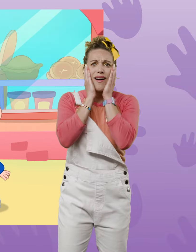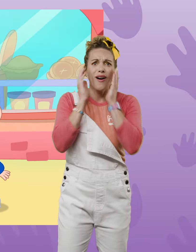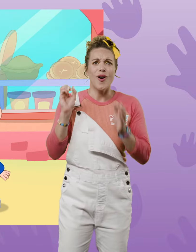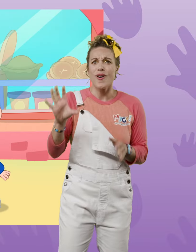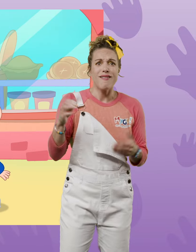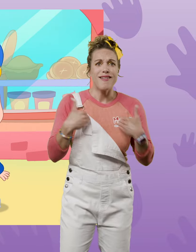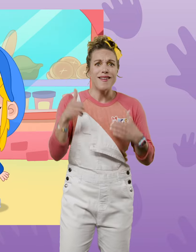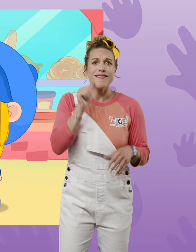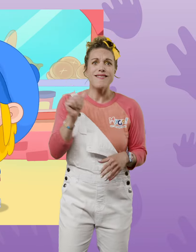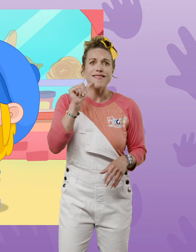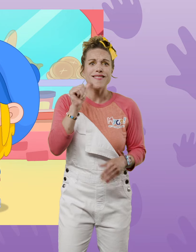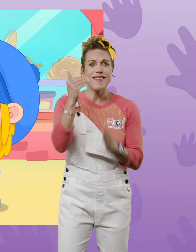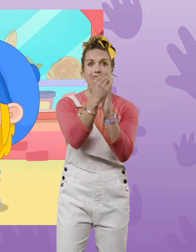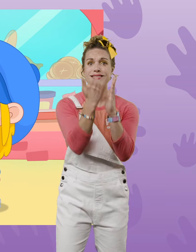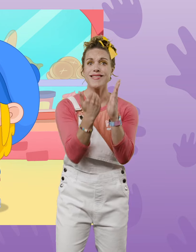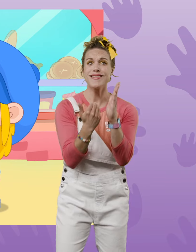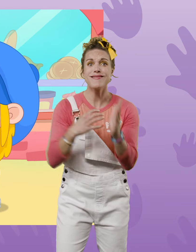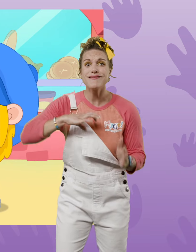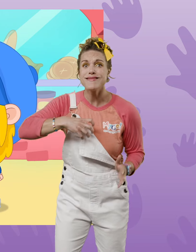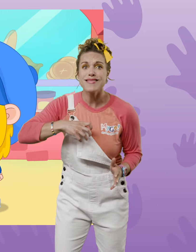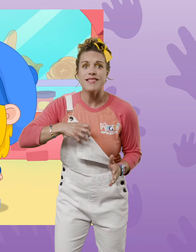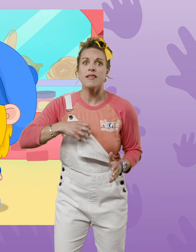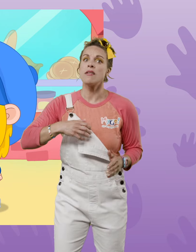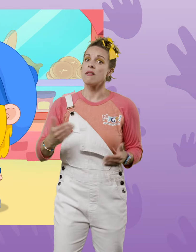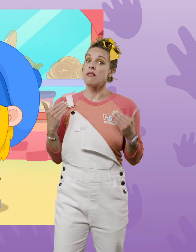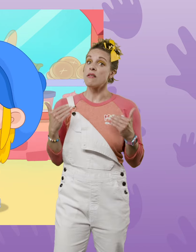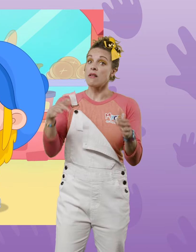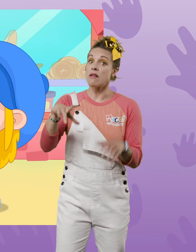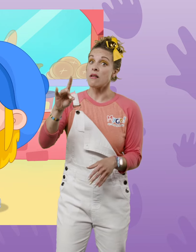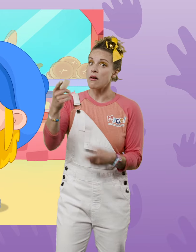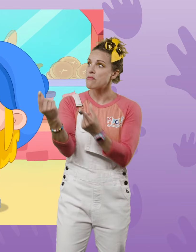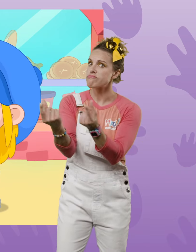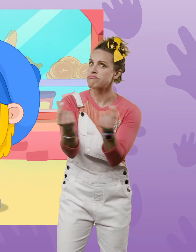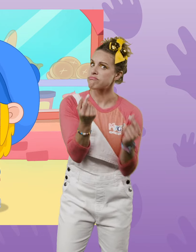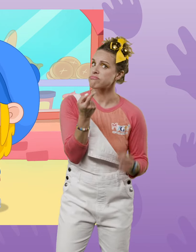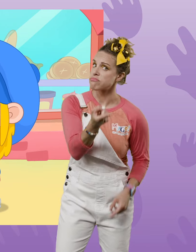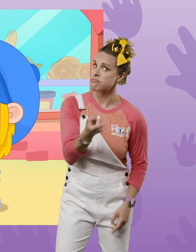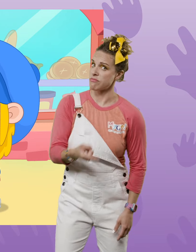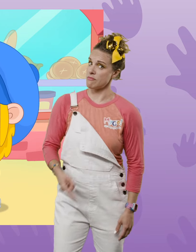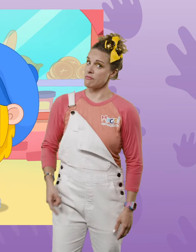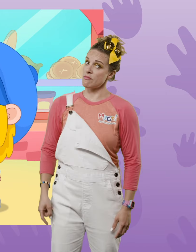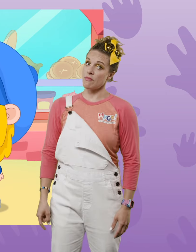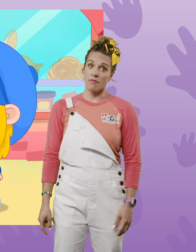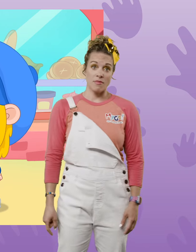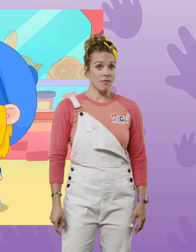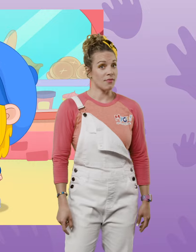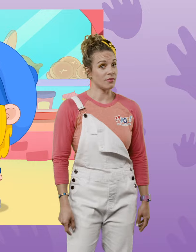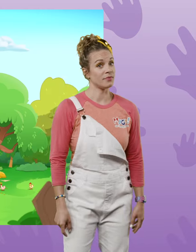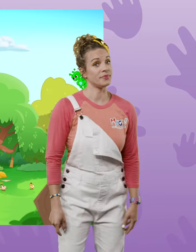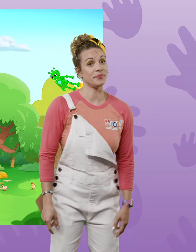Uh-oh. Orphle has Aunt Augustine's list. Let's find out what he's up to,